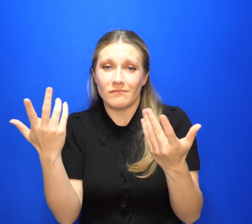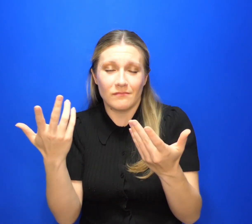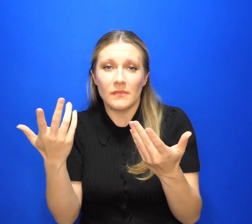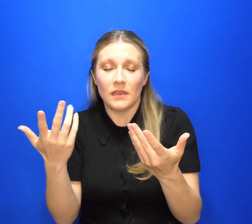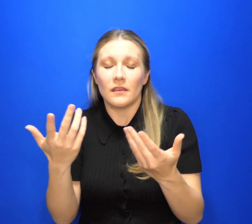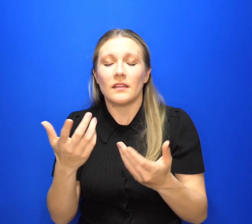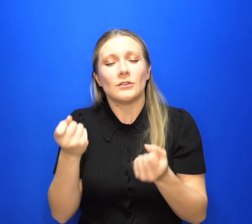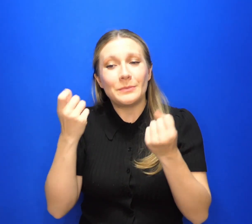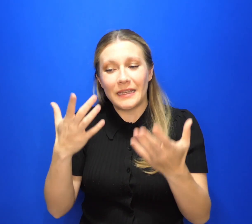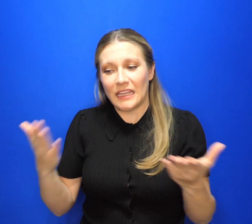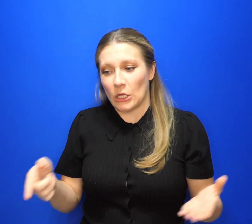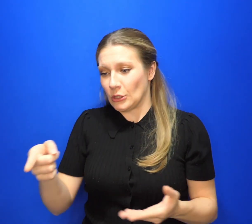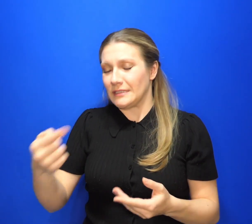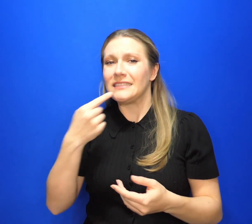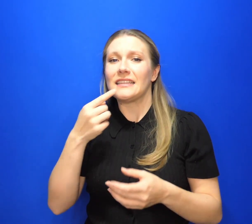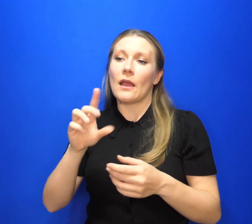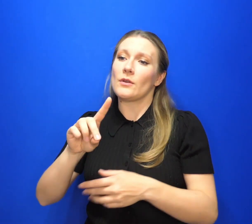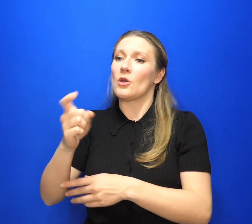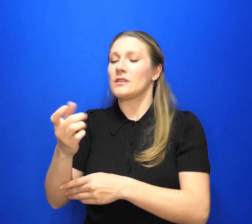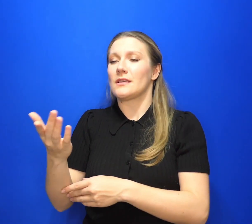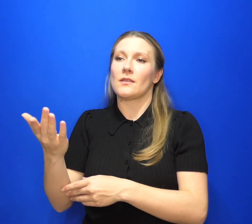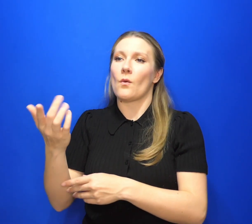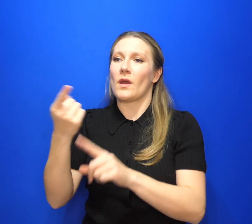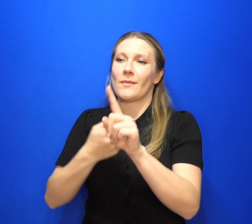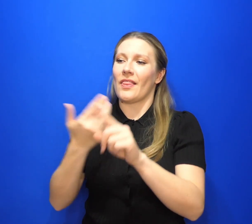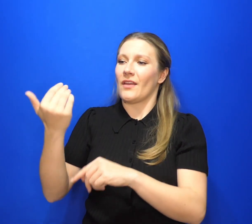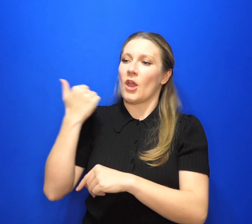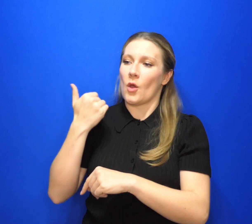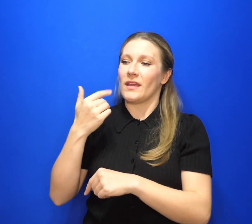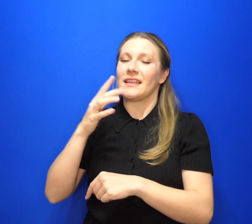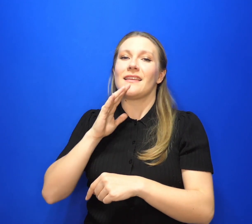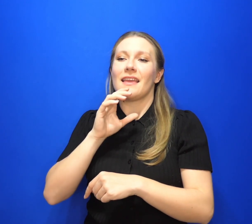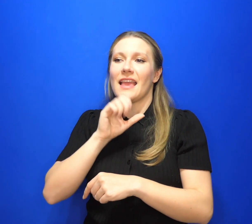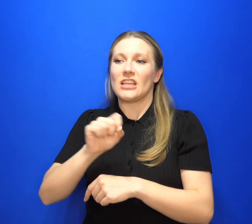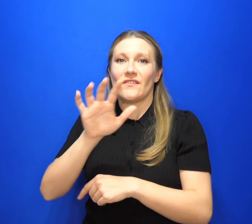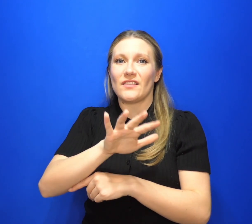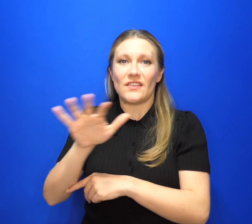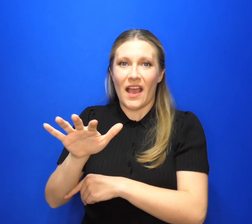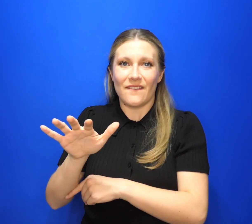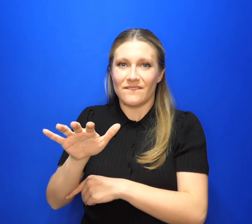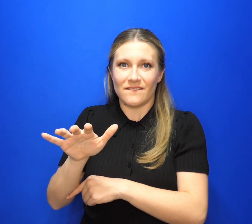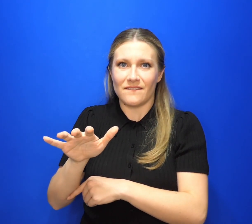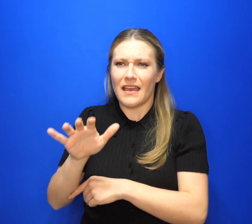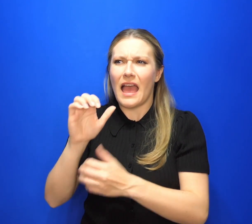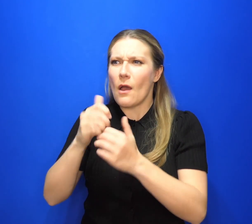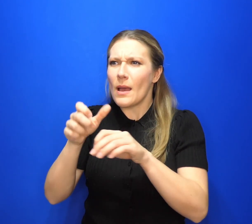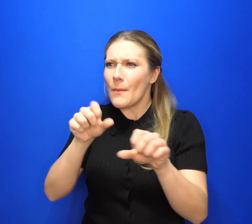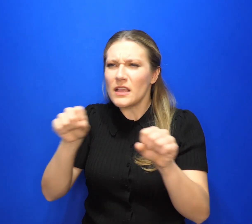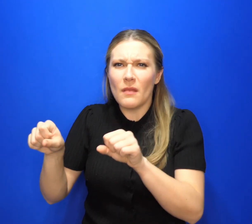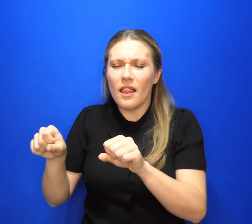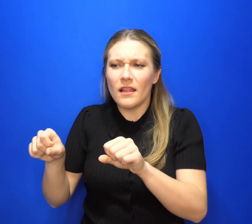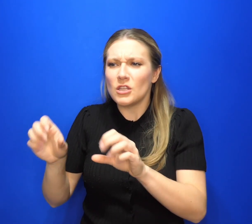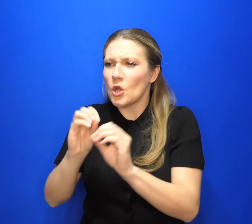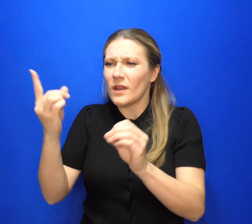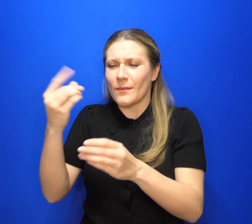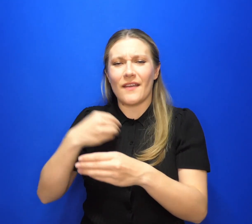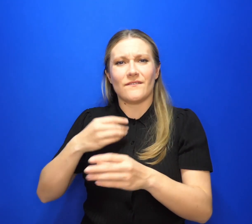here. Like, I was diagnosed a month ago at age 55, a week after my birthday. How was that possible? No one in my family has this. I was 50. My first question